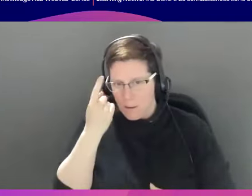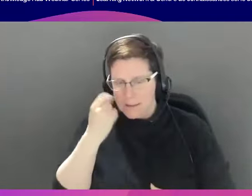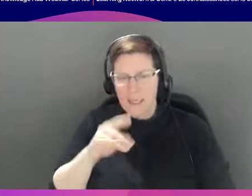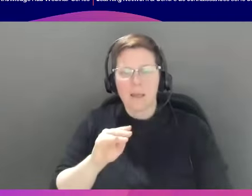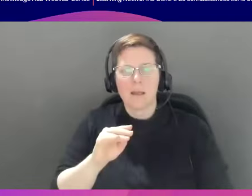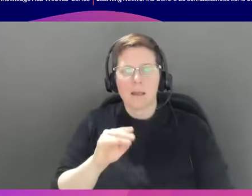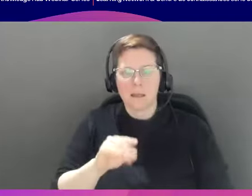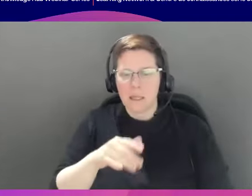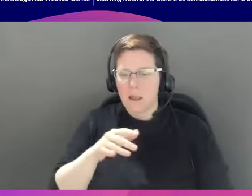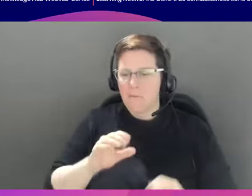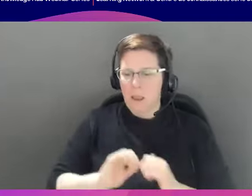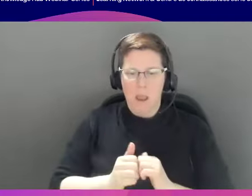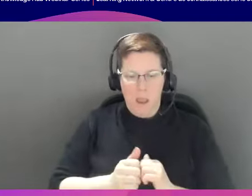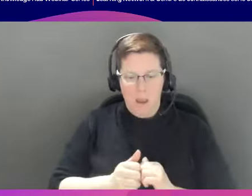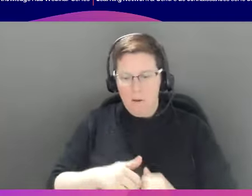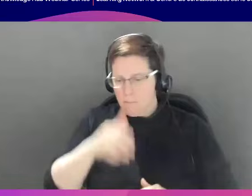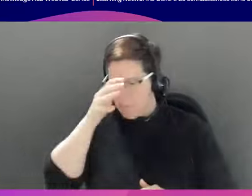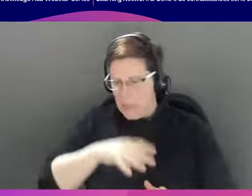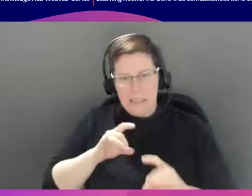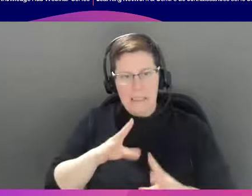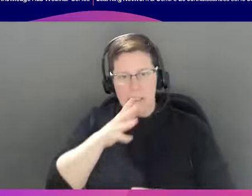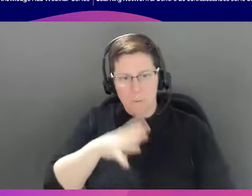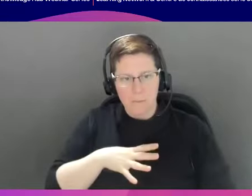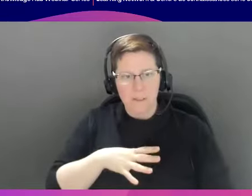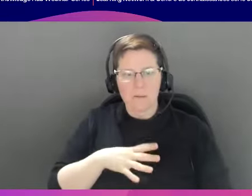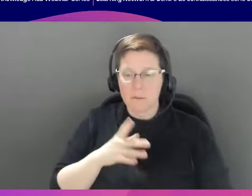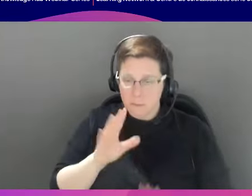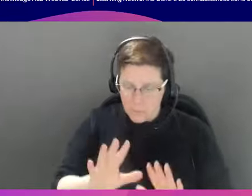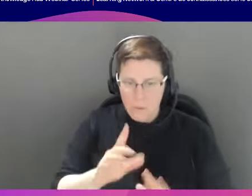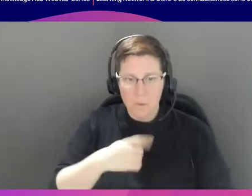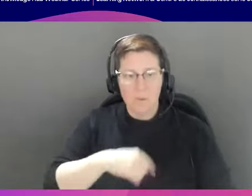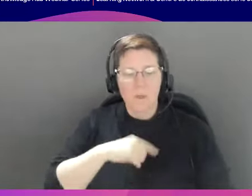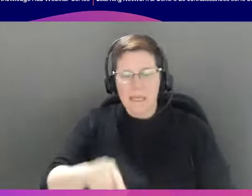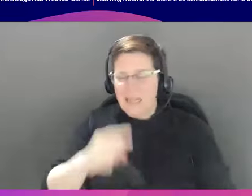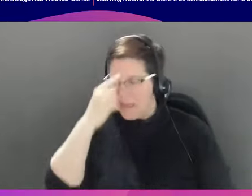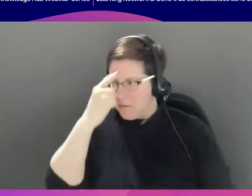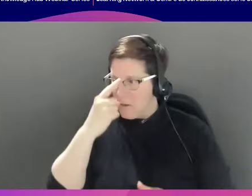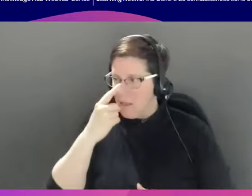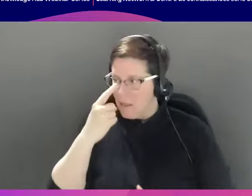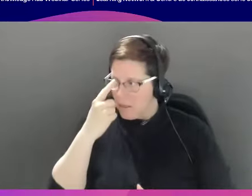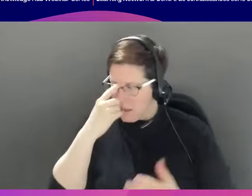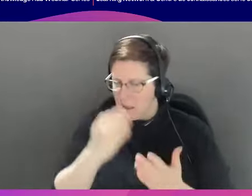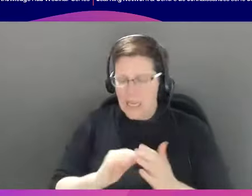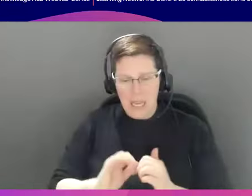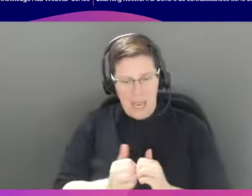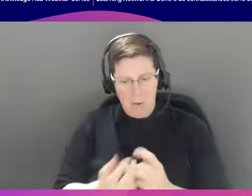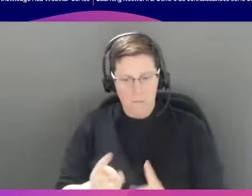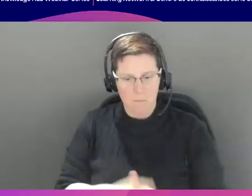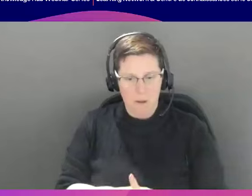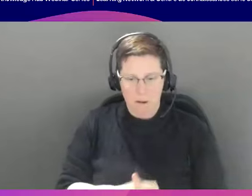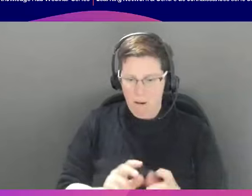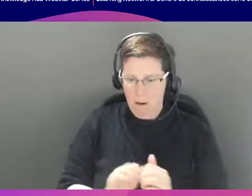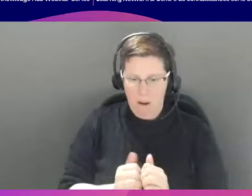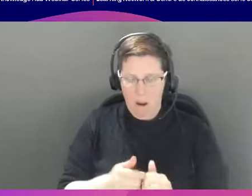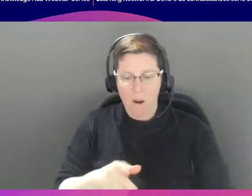of incels. And so while we rethink the ways that we can incorporate gender into extremist frameworks and understandings, I